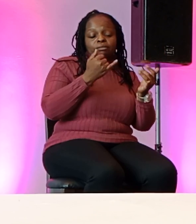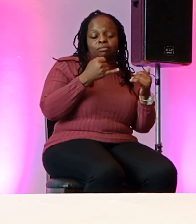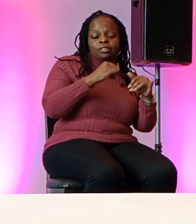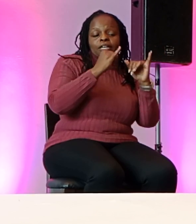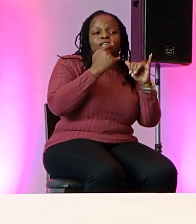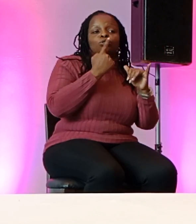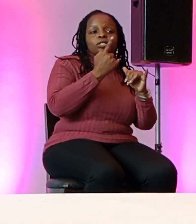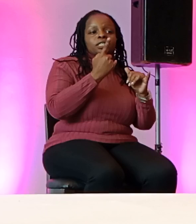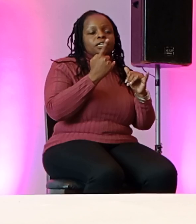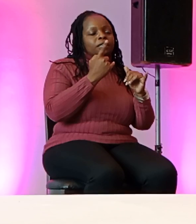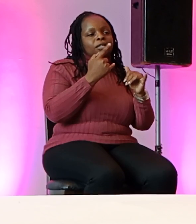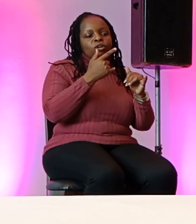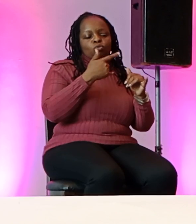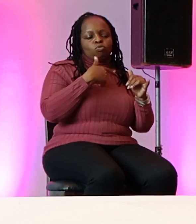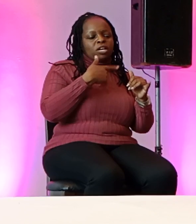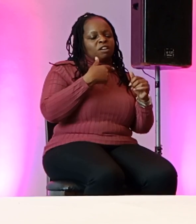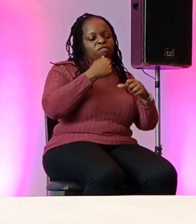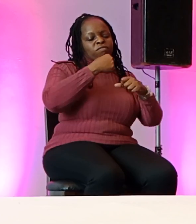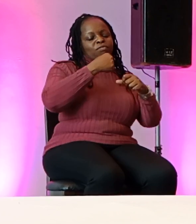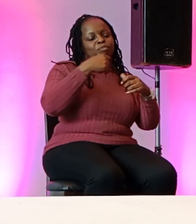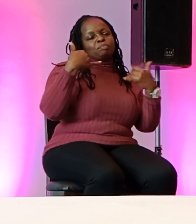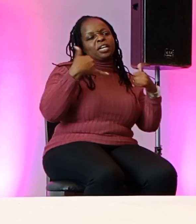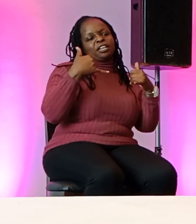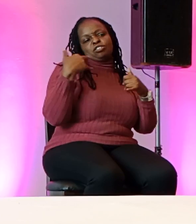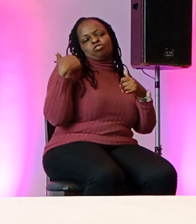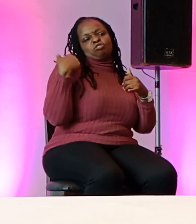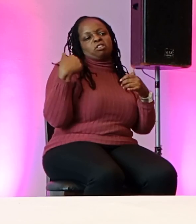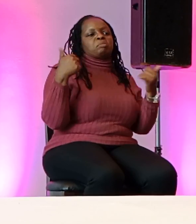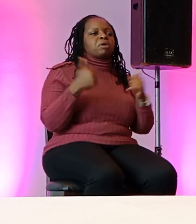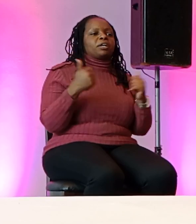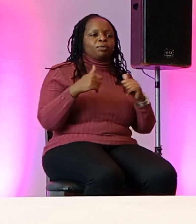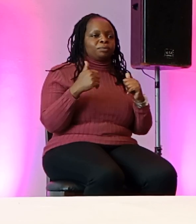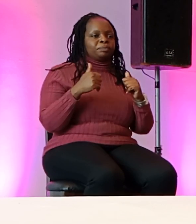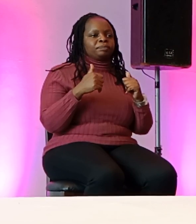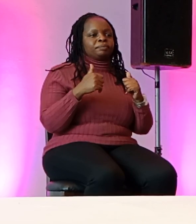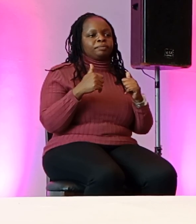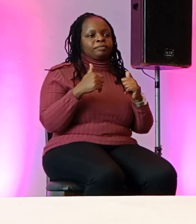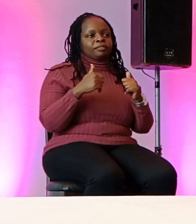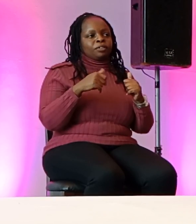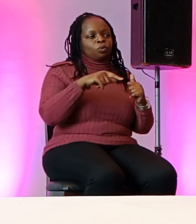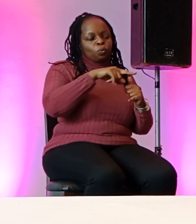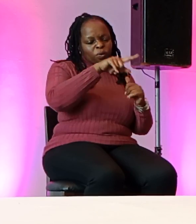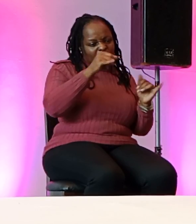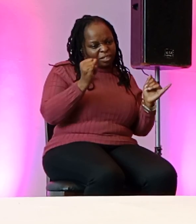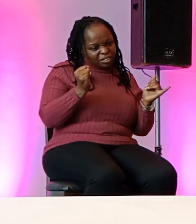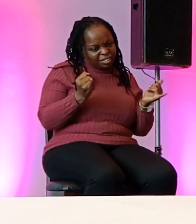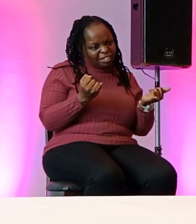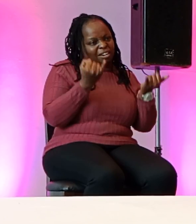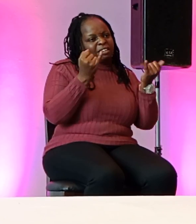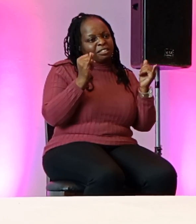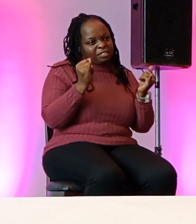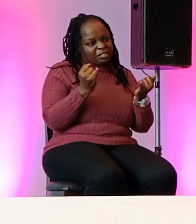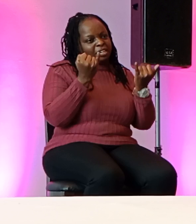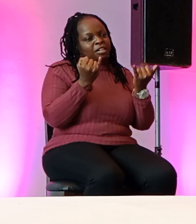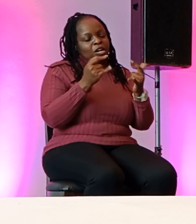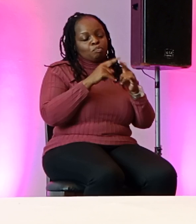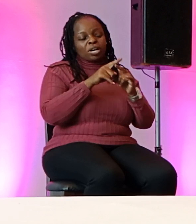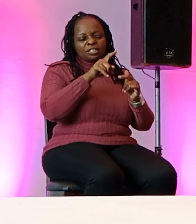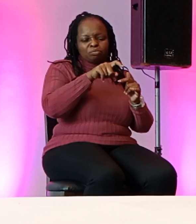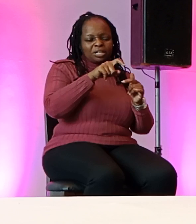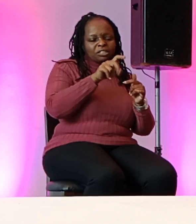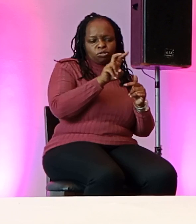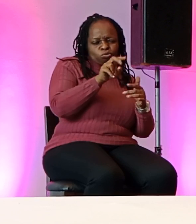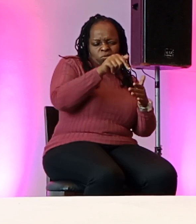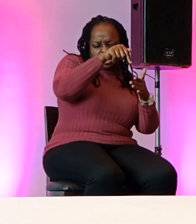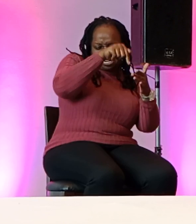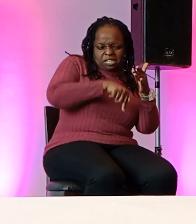not played our role completely. We are scratching the surface. We need to look at what more